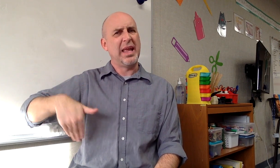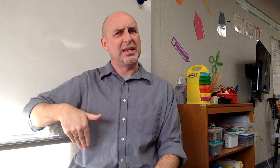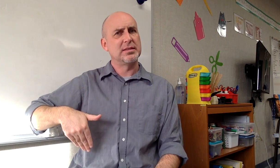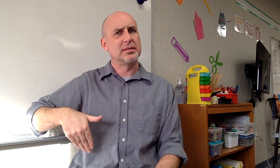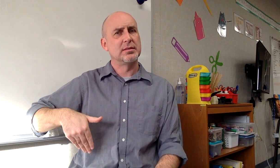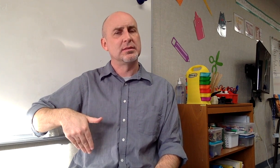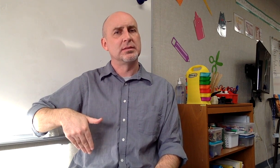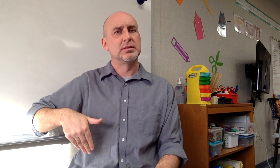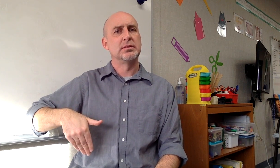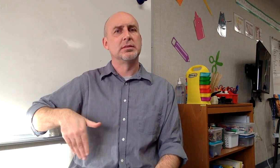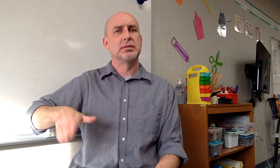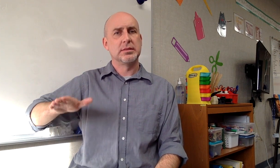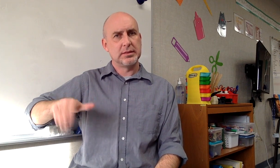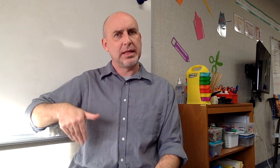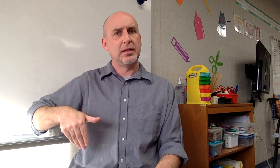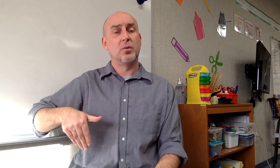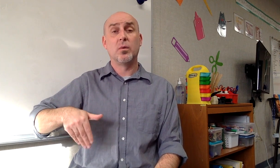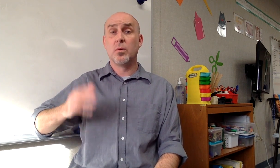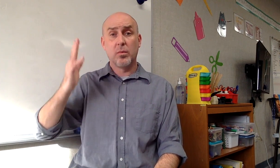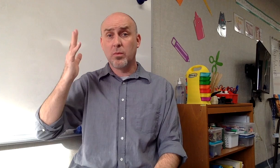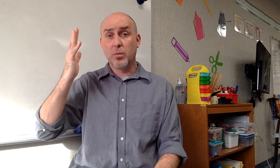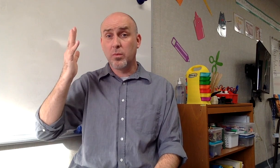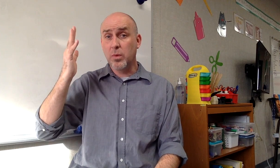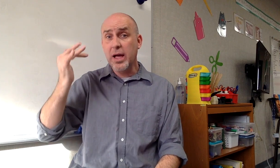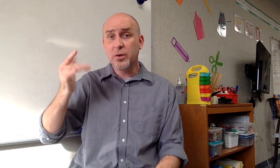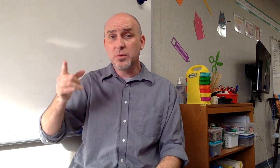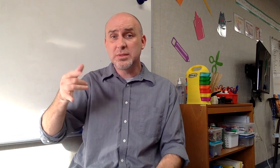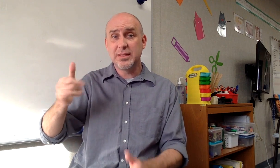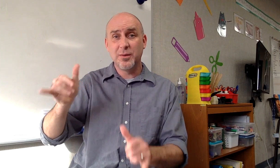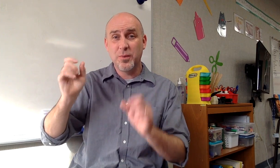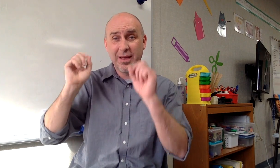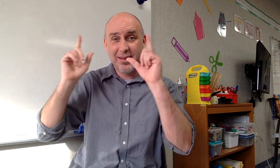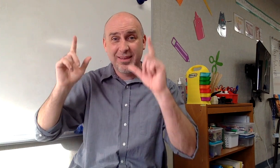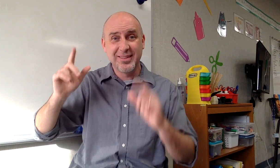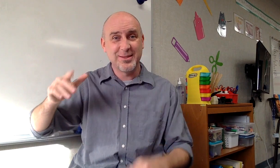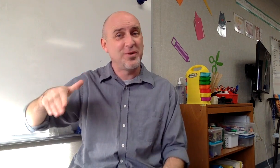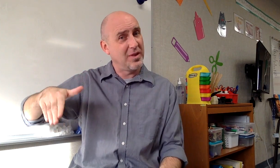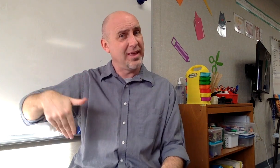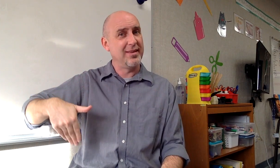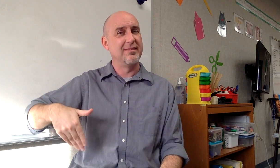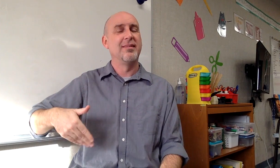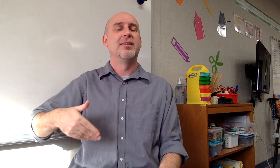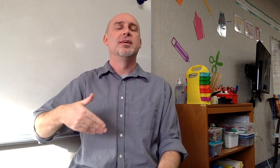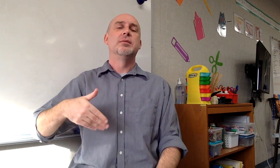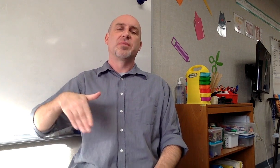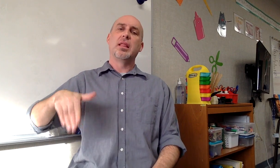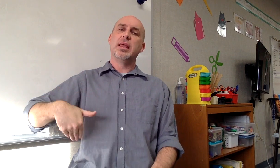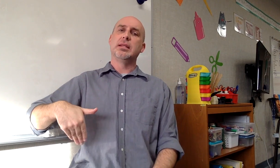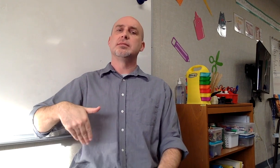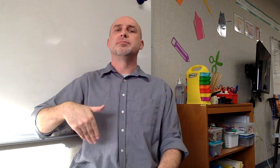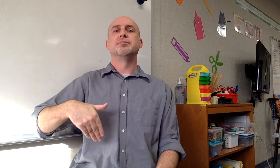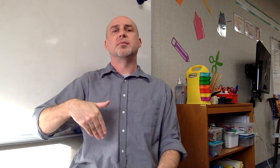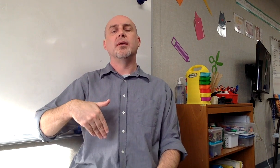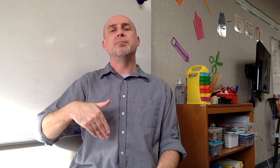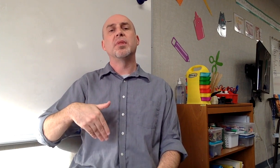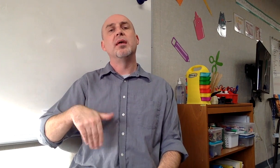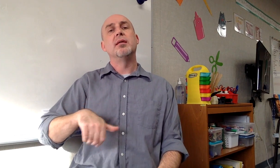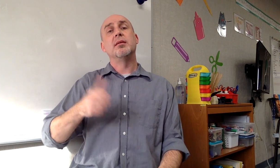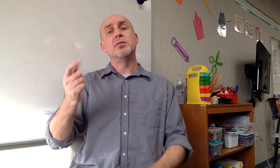late. Late. Or why are you still awake? It's very late. Late. Okay? The other